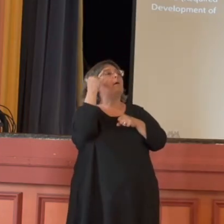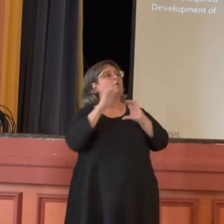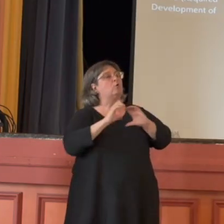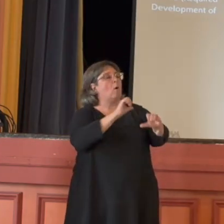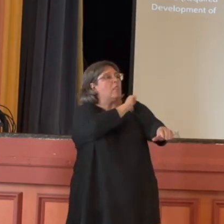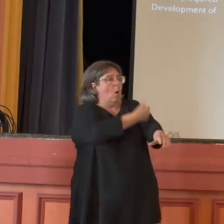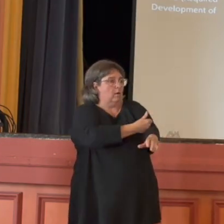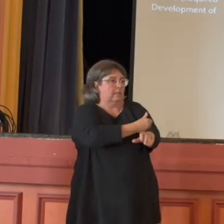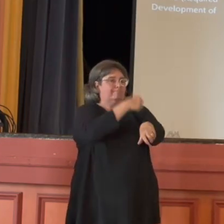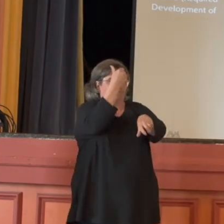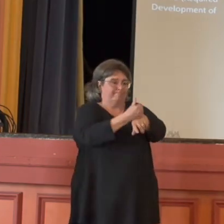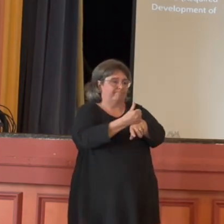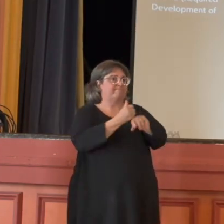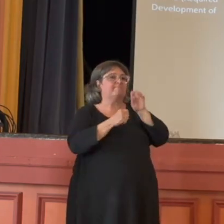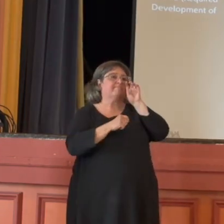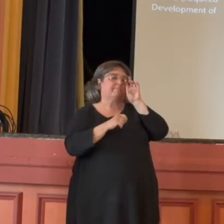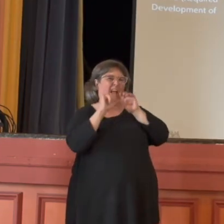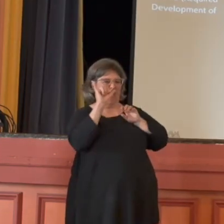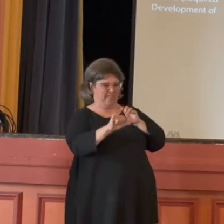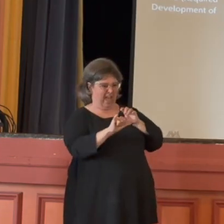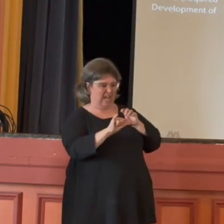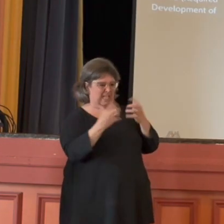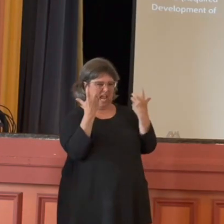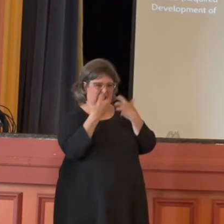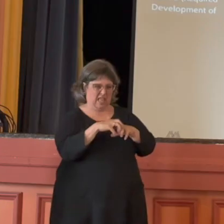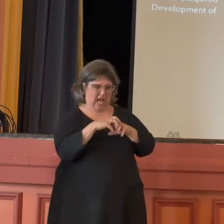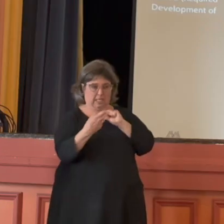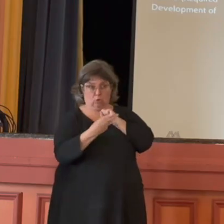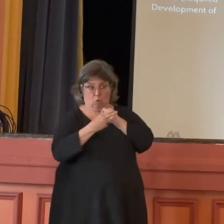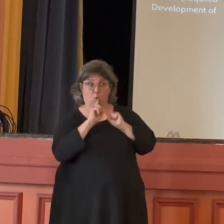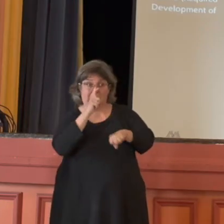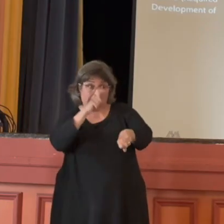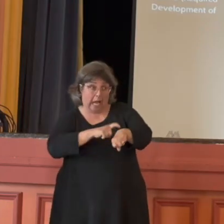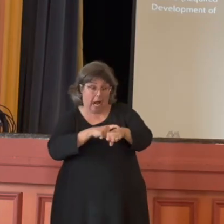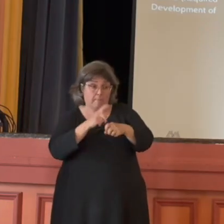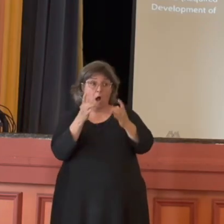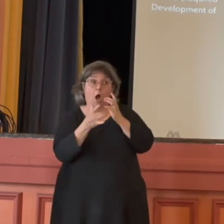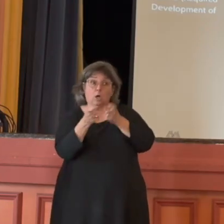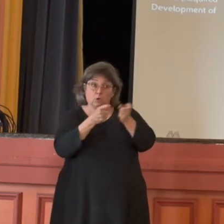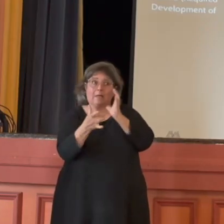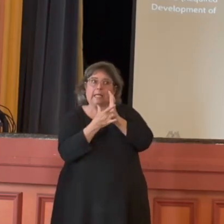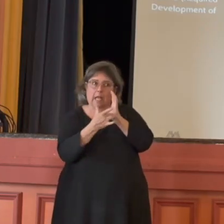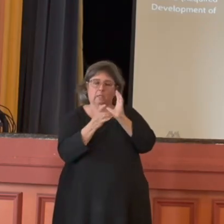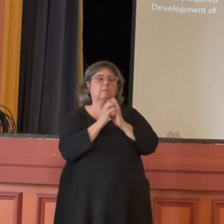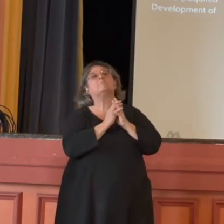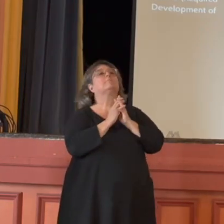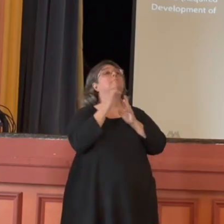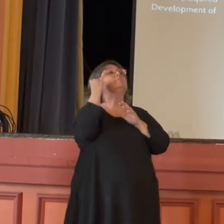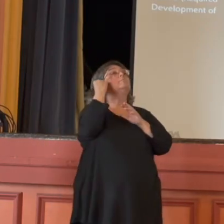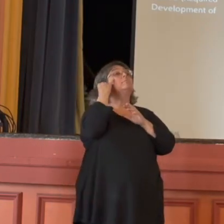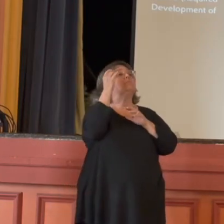Authority put in a lot of that inline storage, real-time control technology. And so if